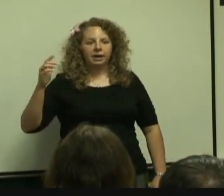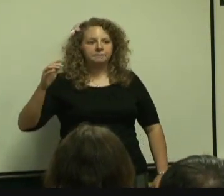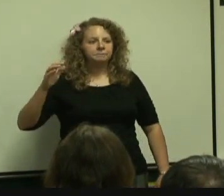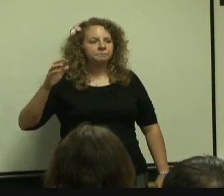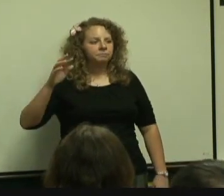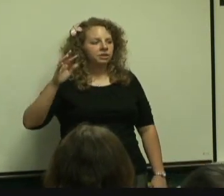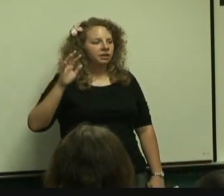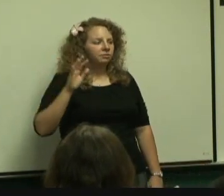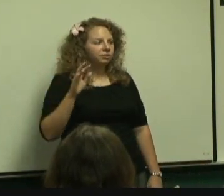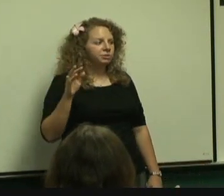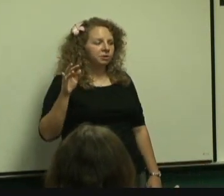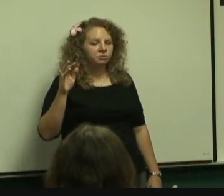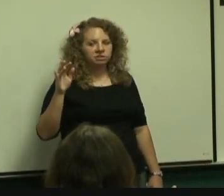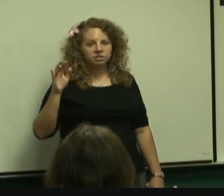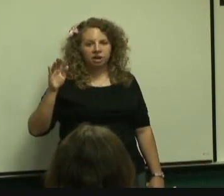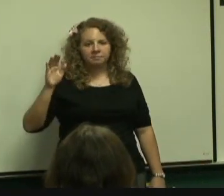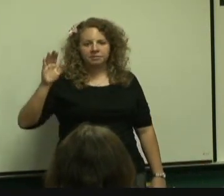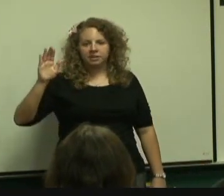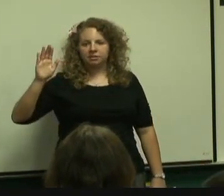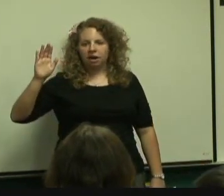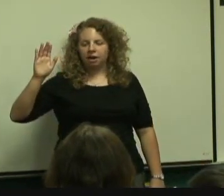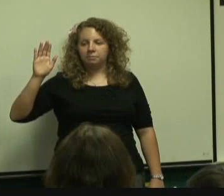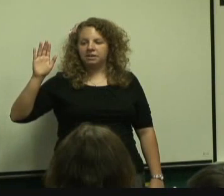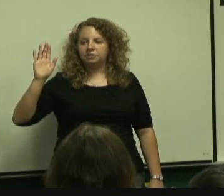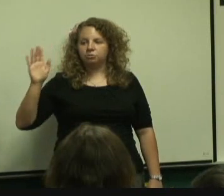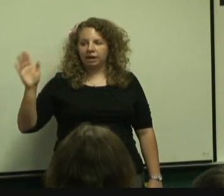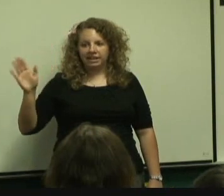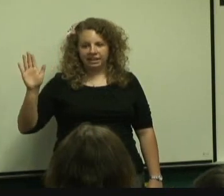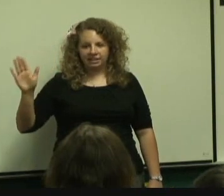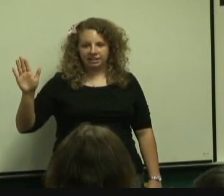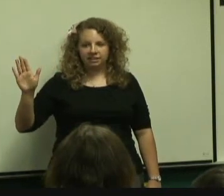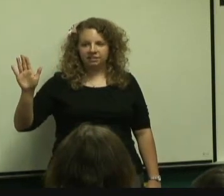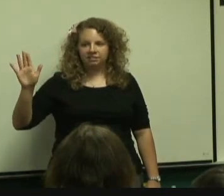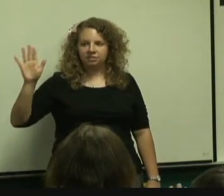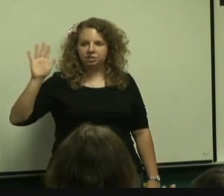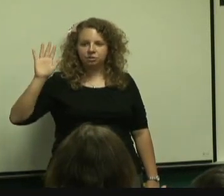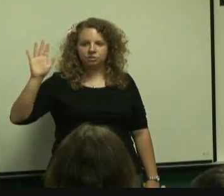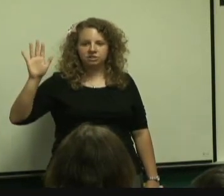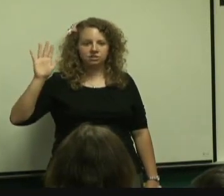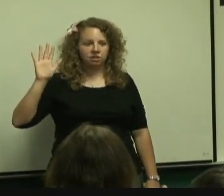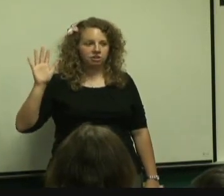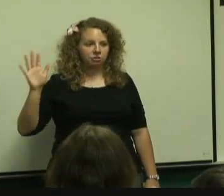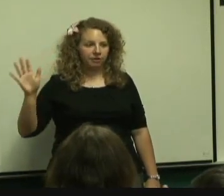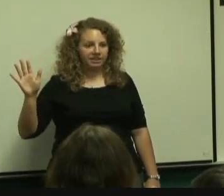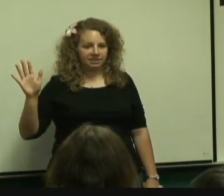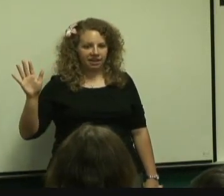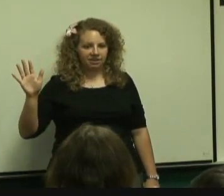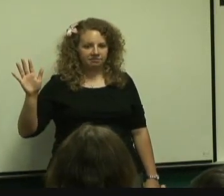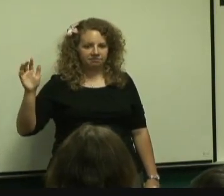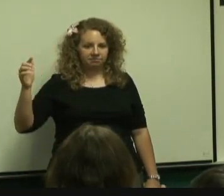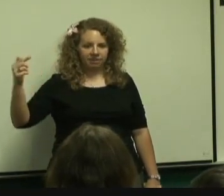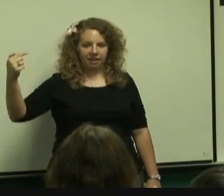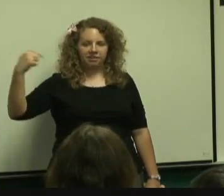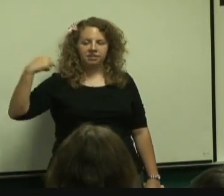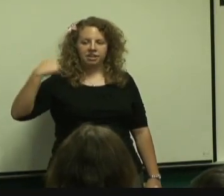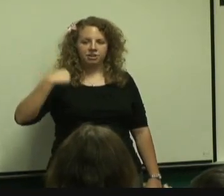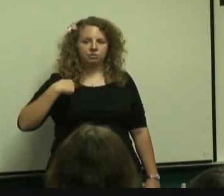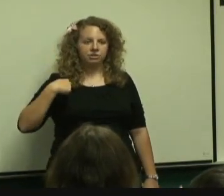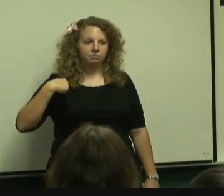okay, this is where I'm going to start. If you're right-handed, then you're going to start on your right side. Okay? You're going to